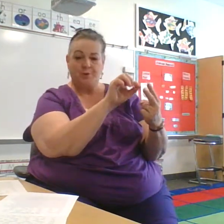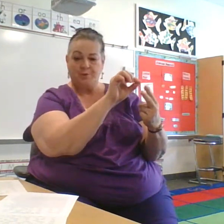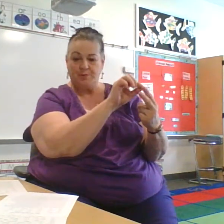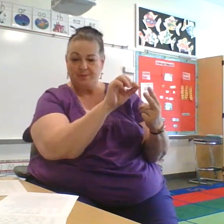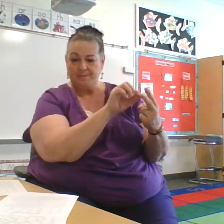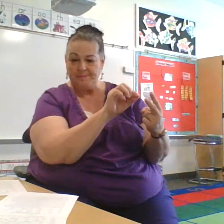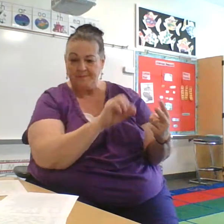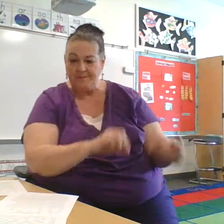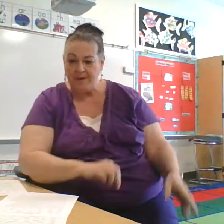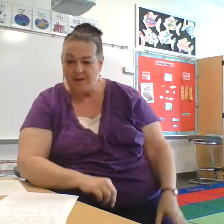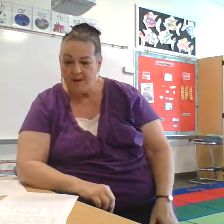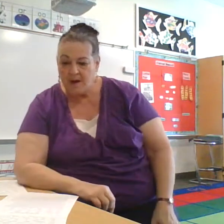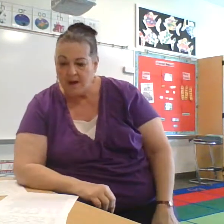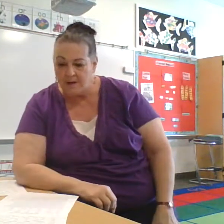Choose.